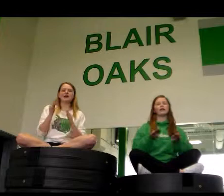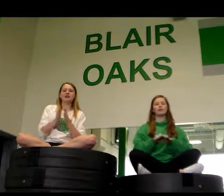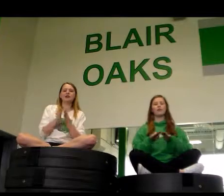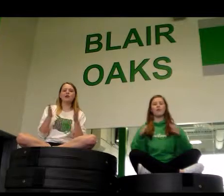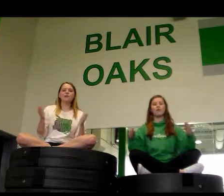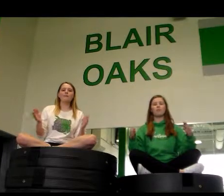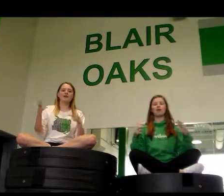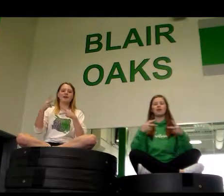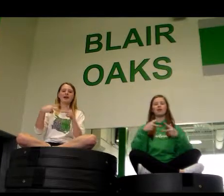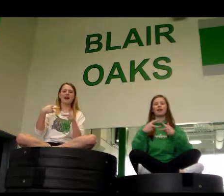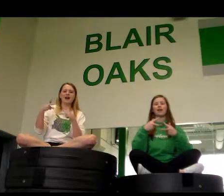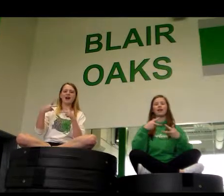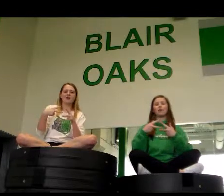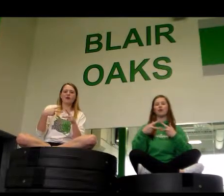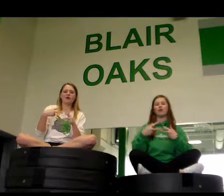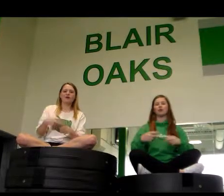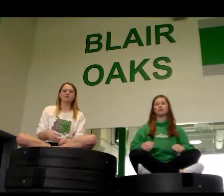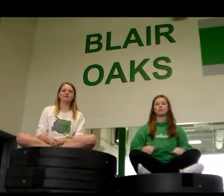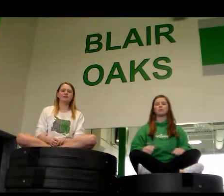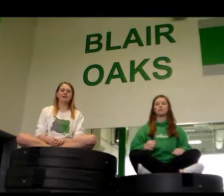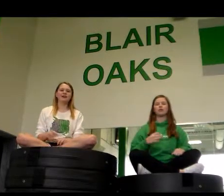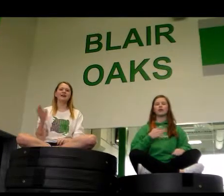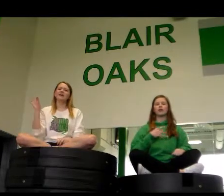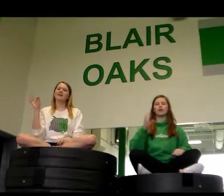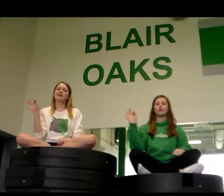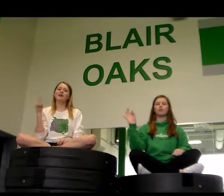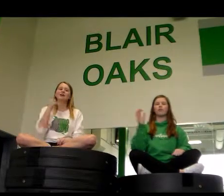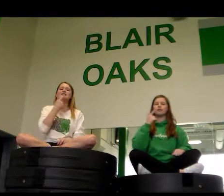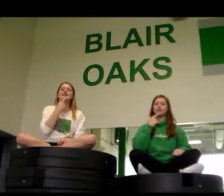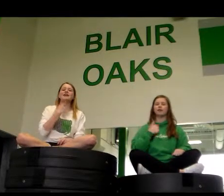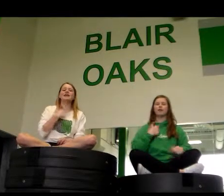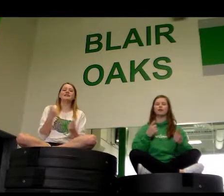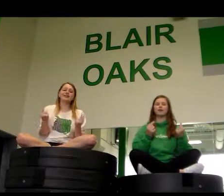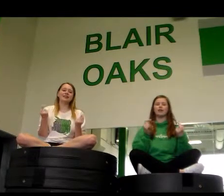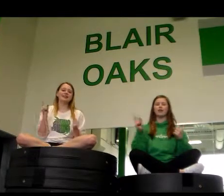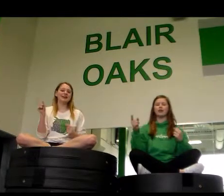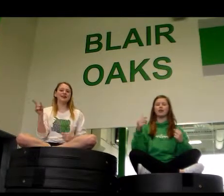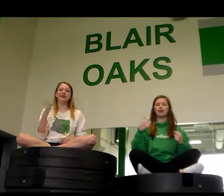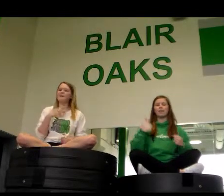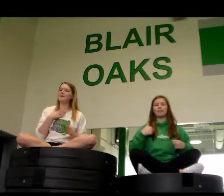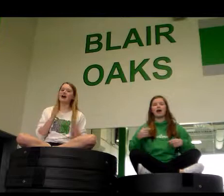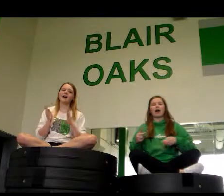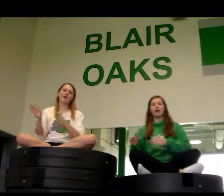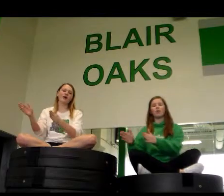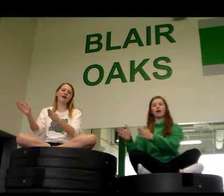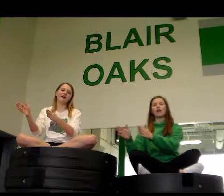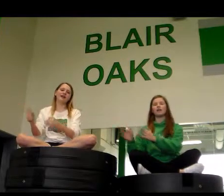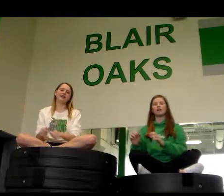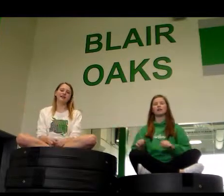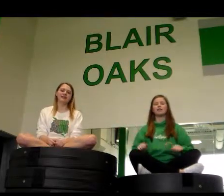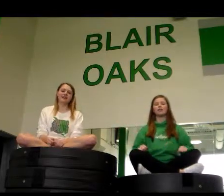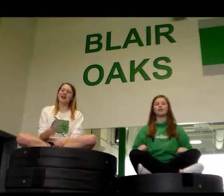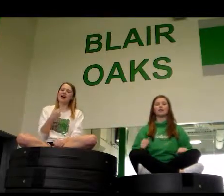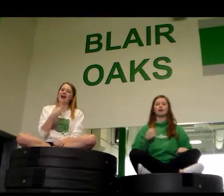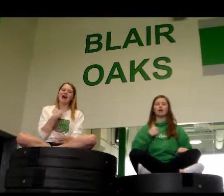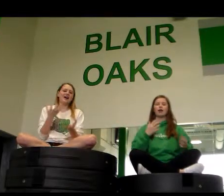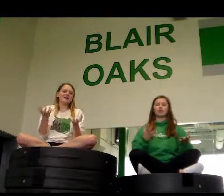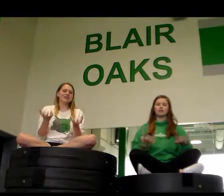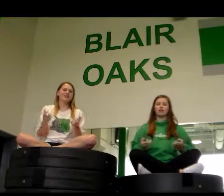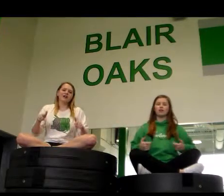This is for the ones who stood their ground I